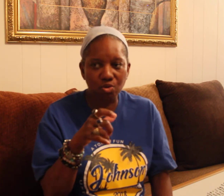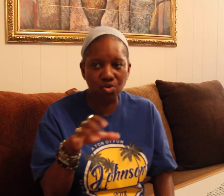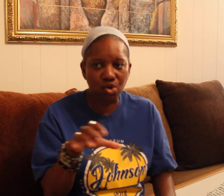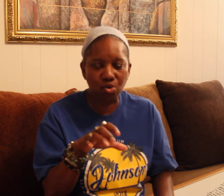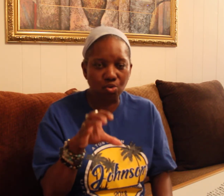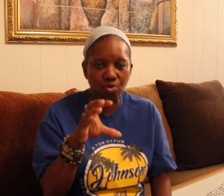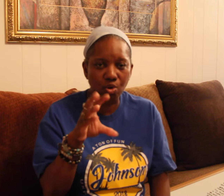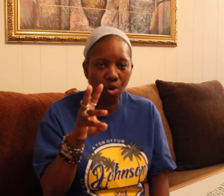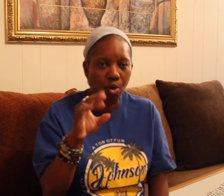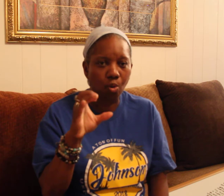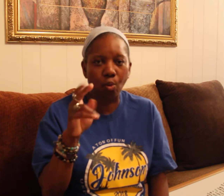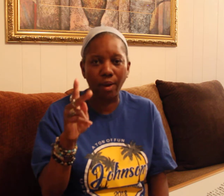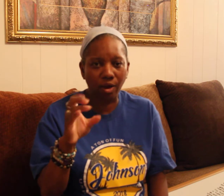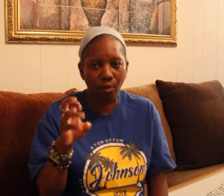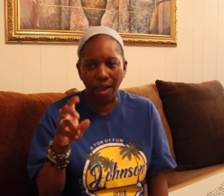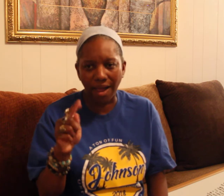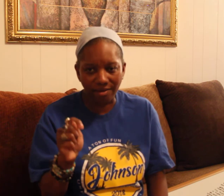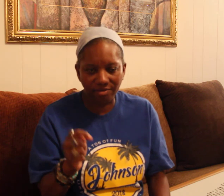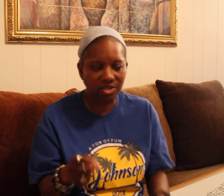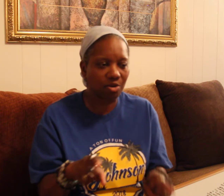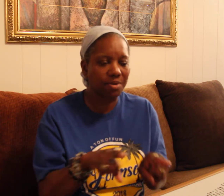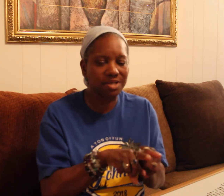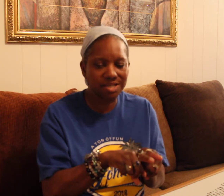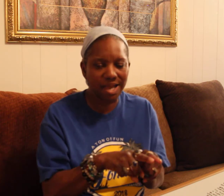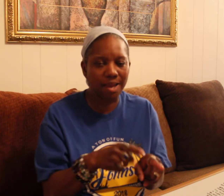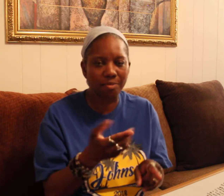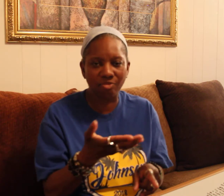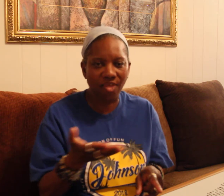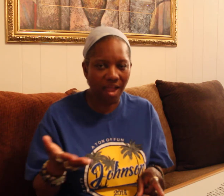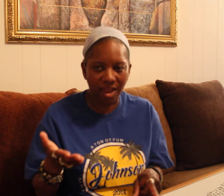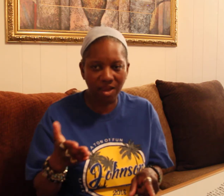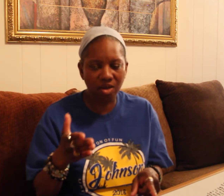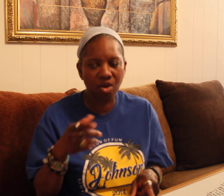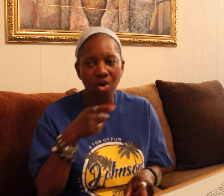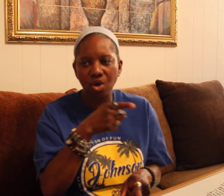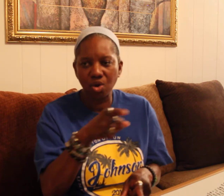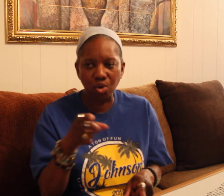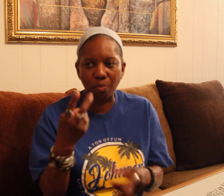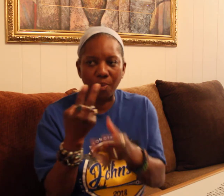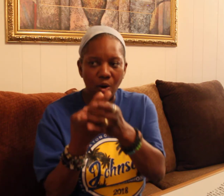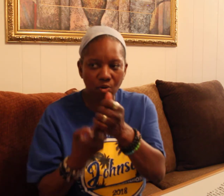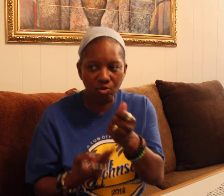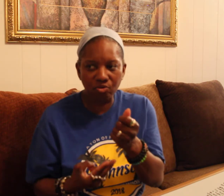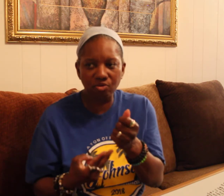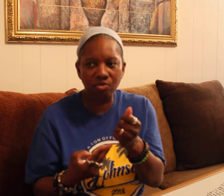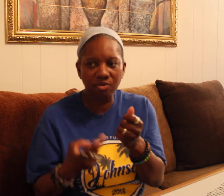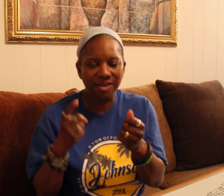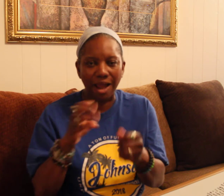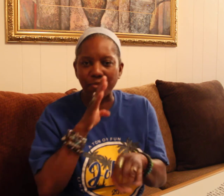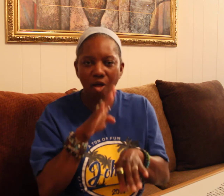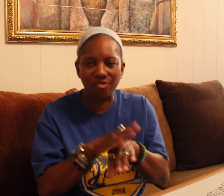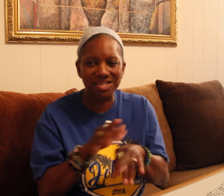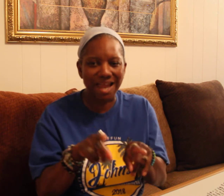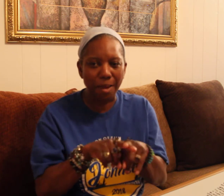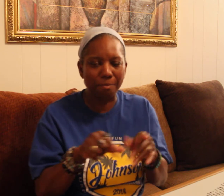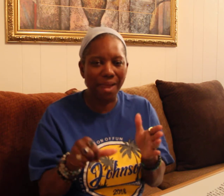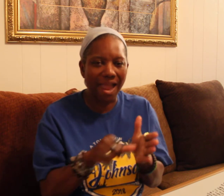do witchcraft. It's going to be the same thing. You both got to be on the same